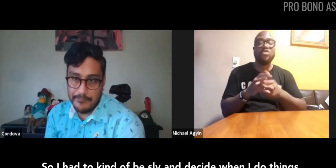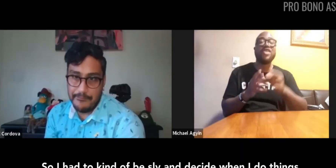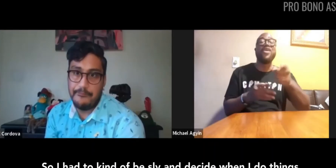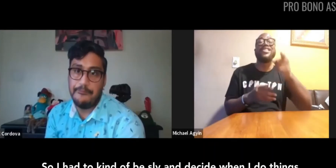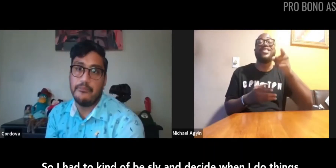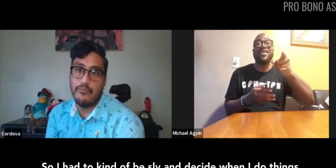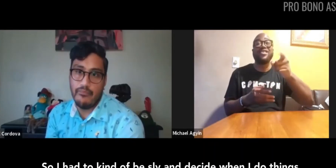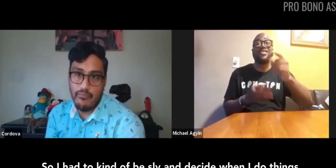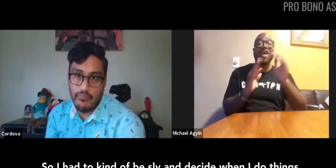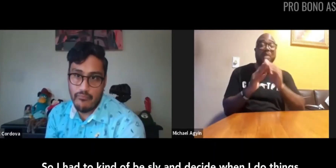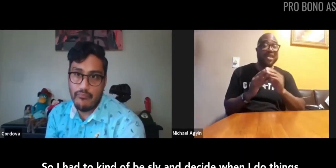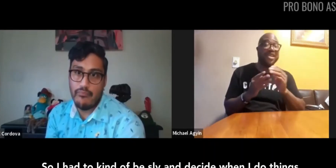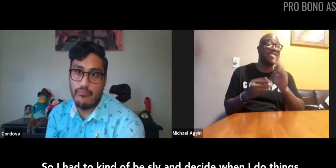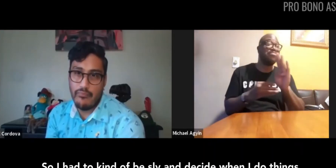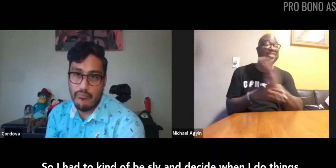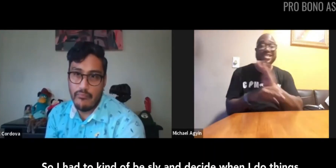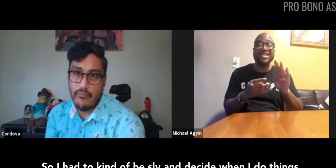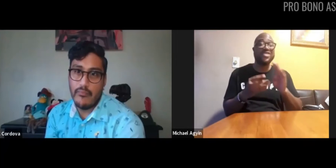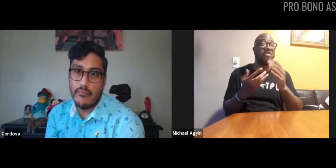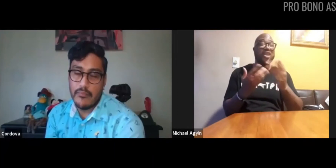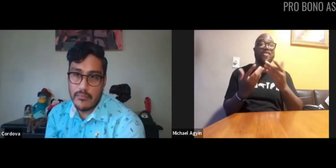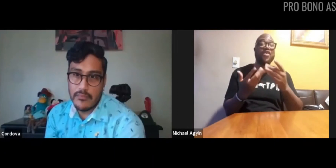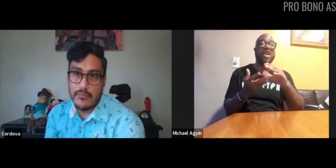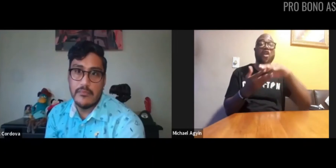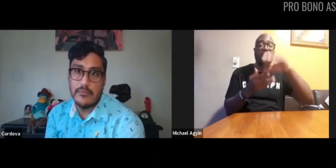had to kind of be sly and decide when I do things.